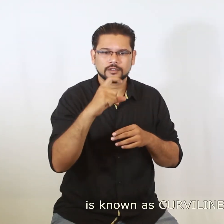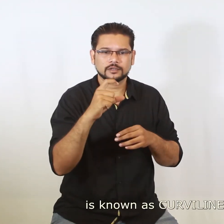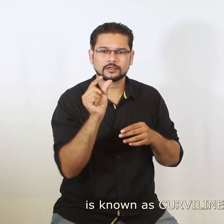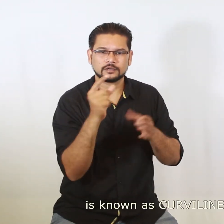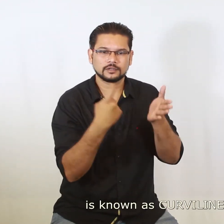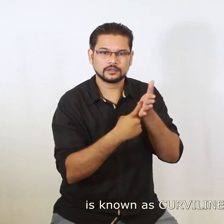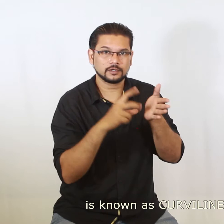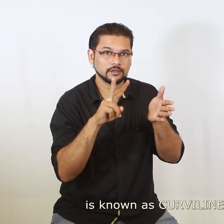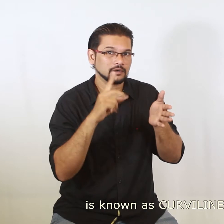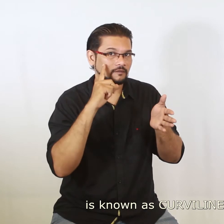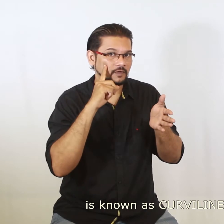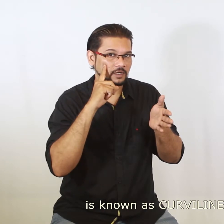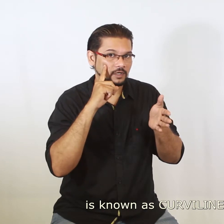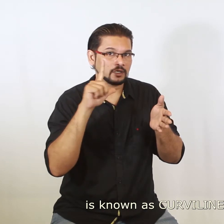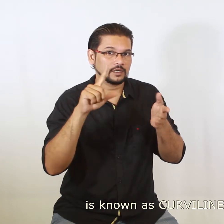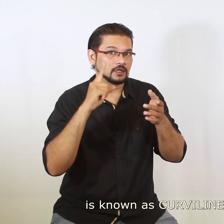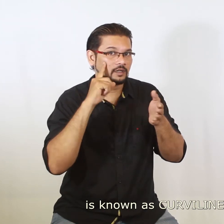is known as curvilinear motion.